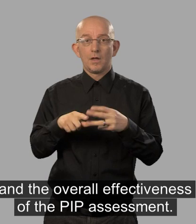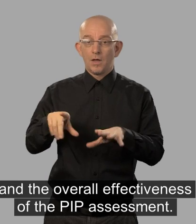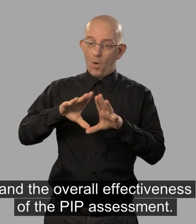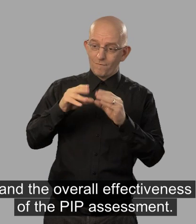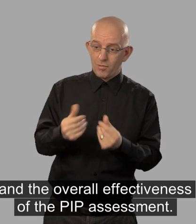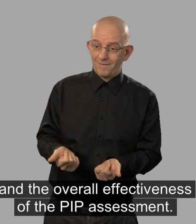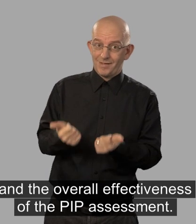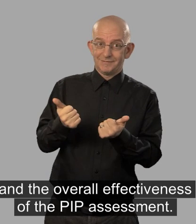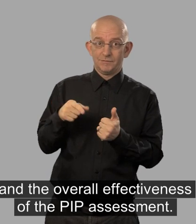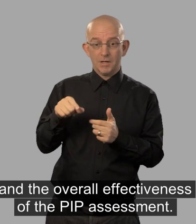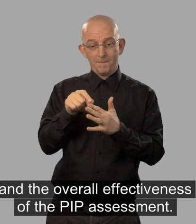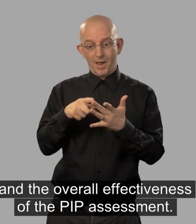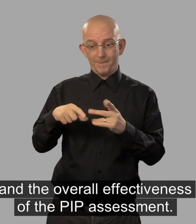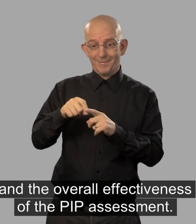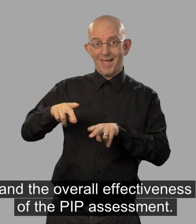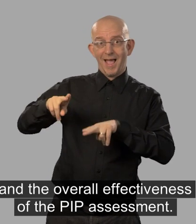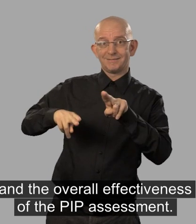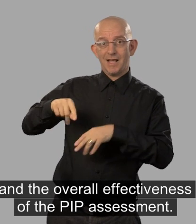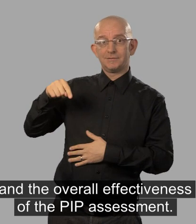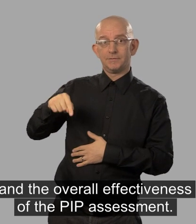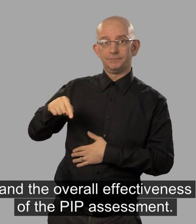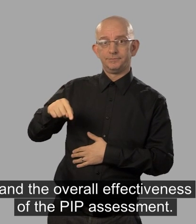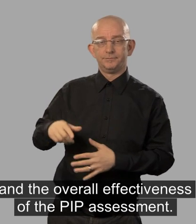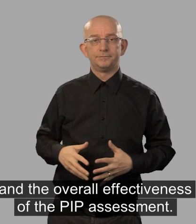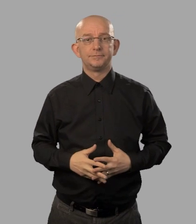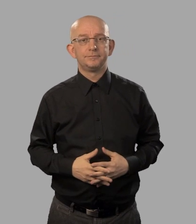and the overall effectiveness of the PIP assessment.